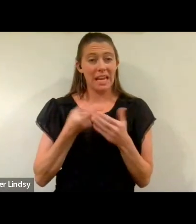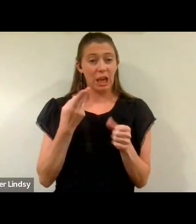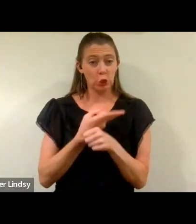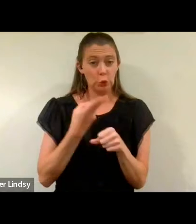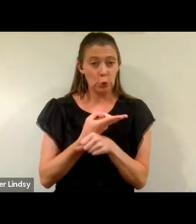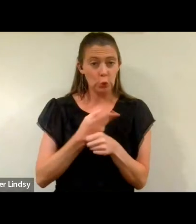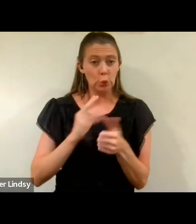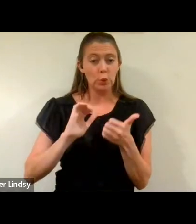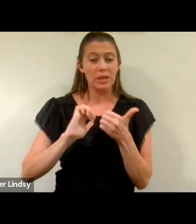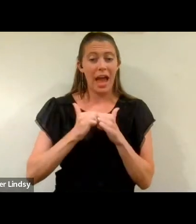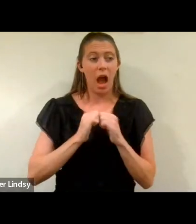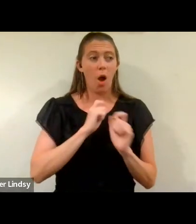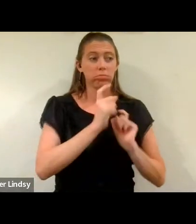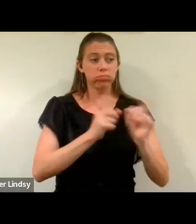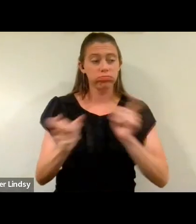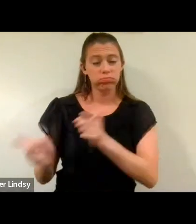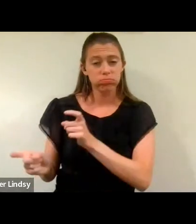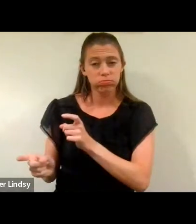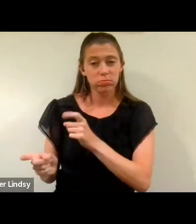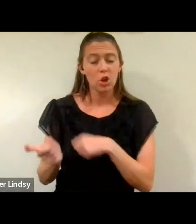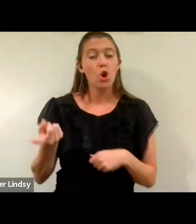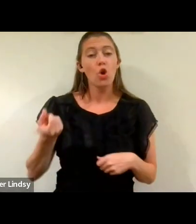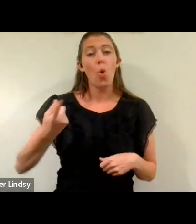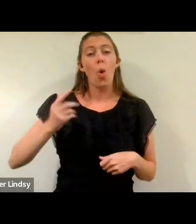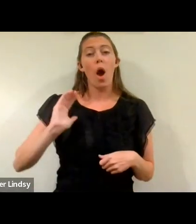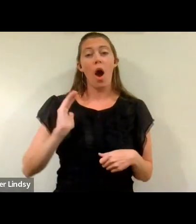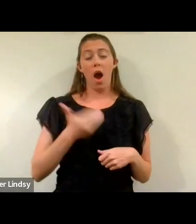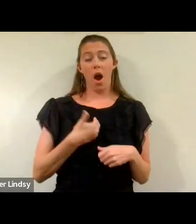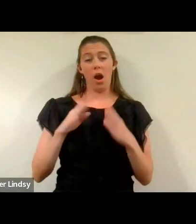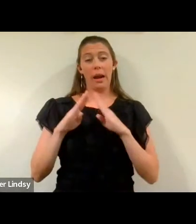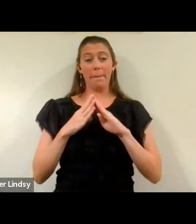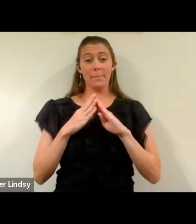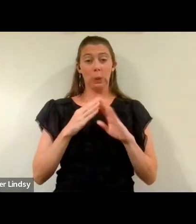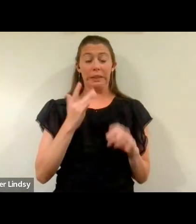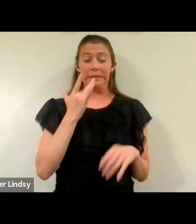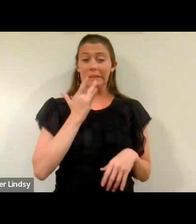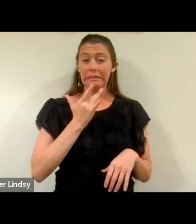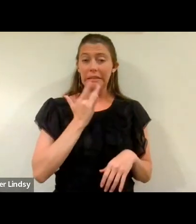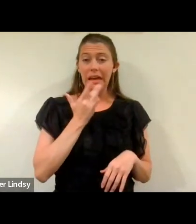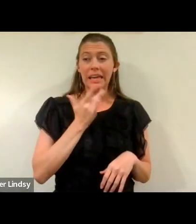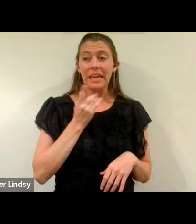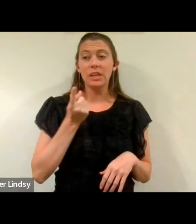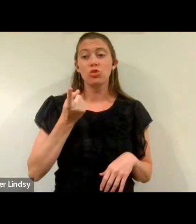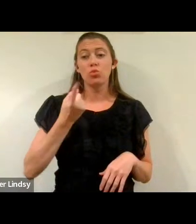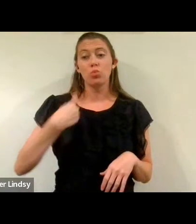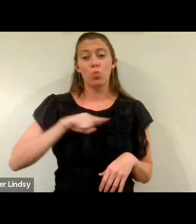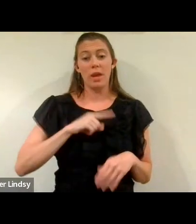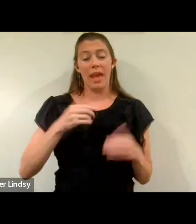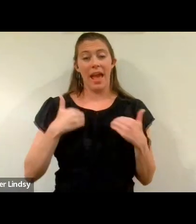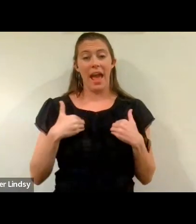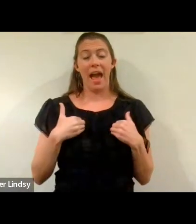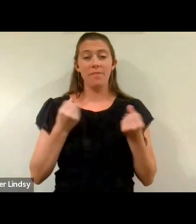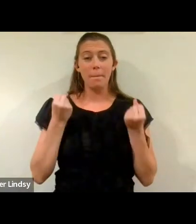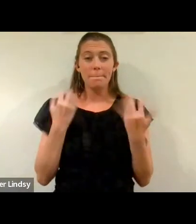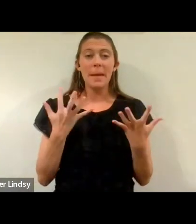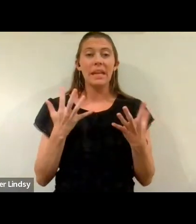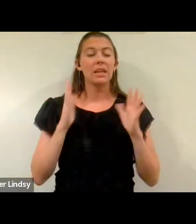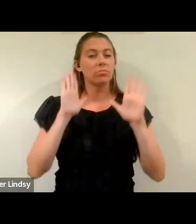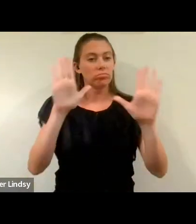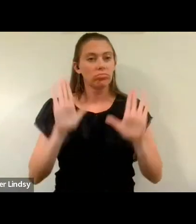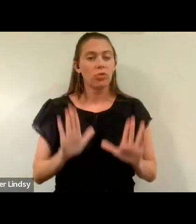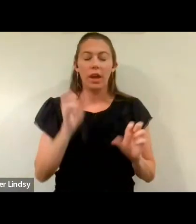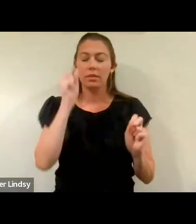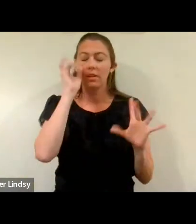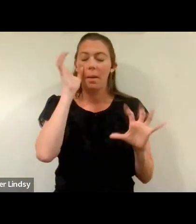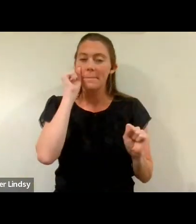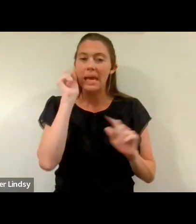to be among just the greatest, you know, people that makes up these coalition. And,